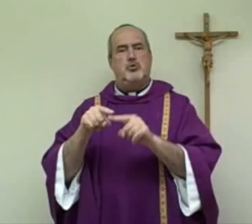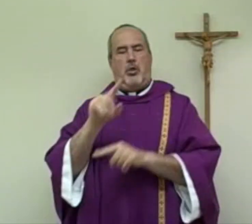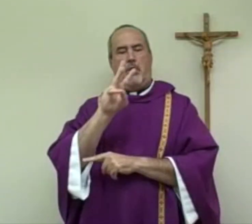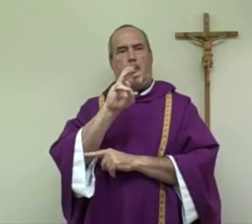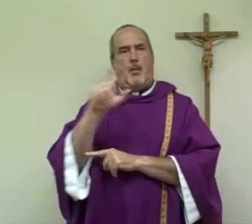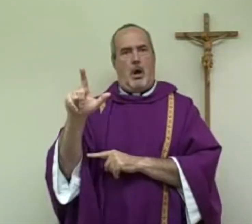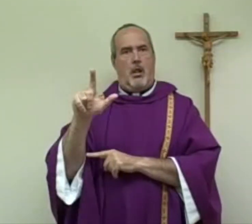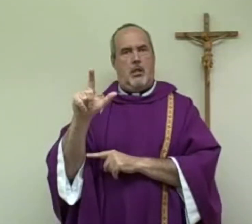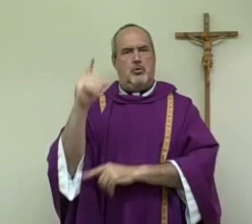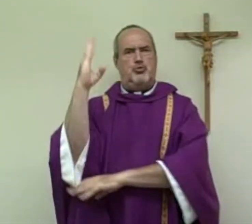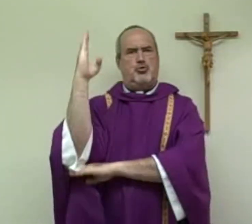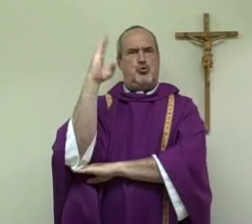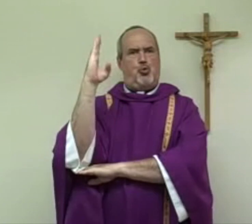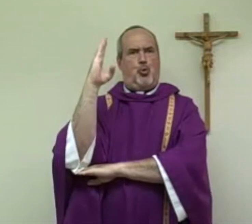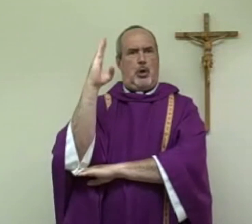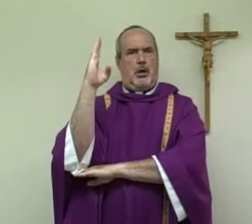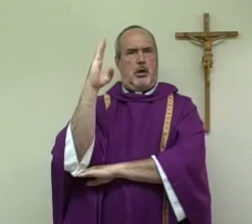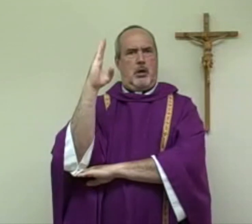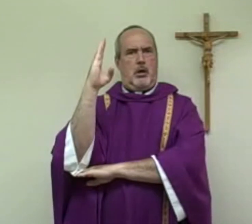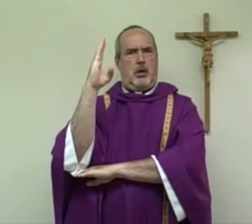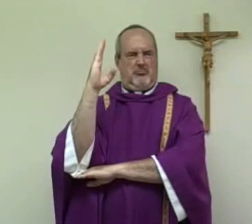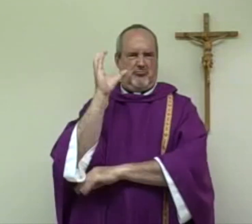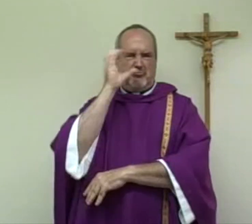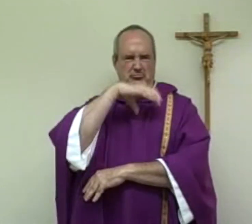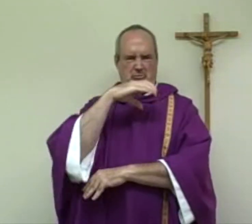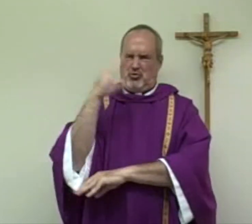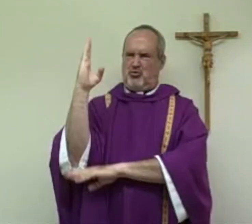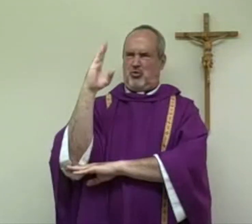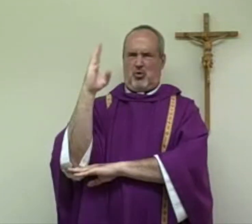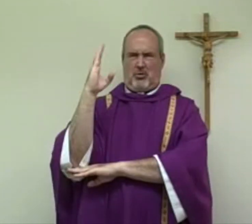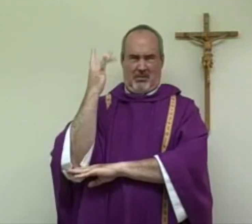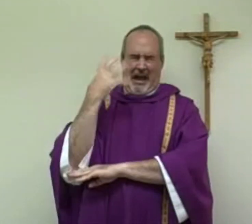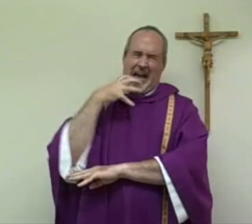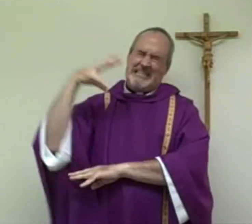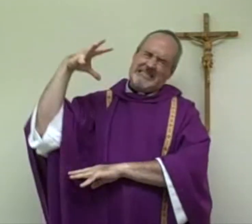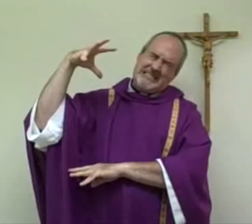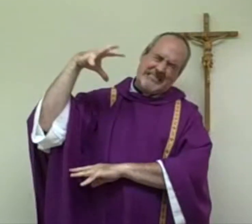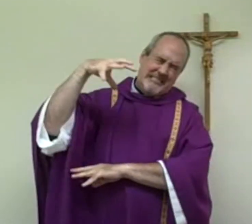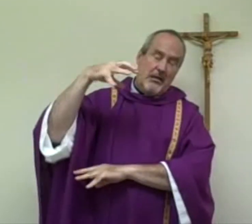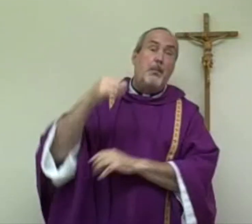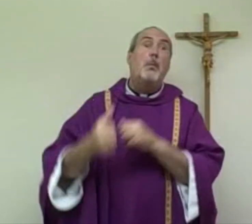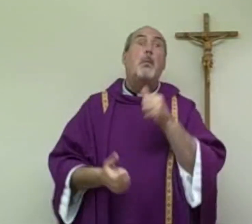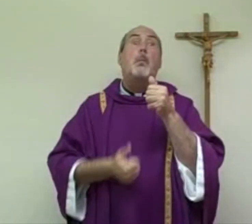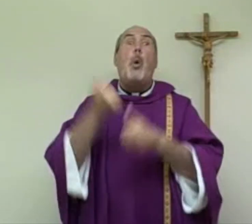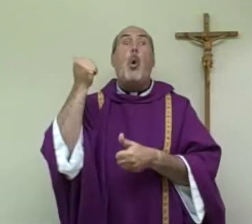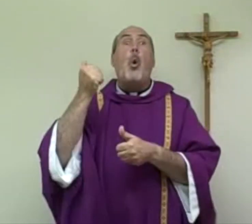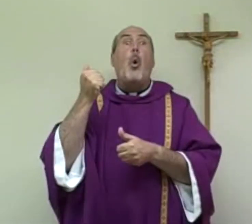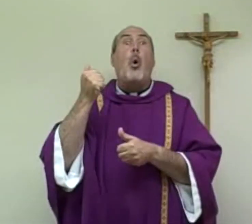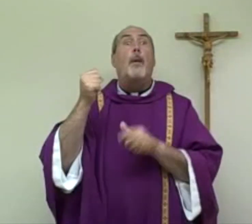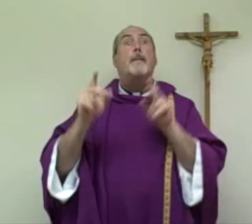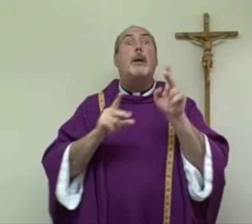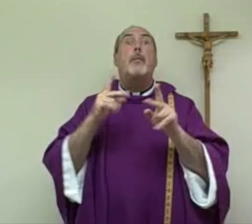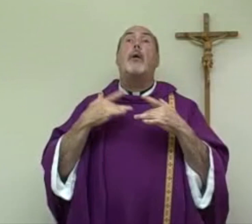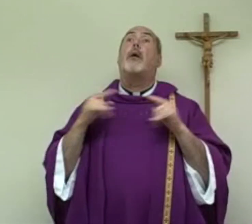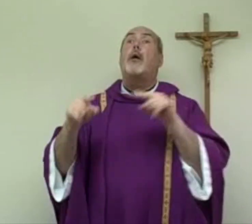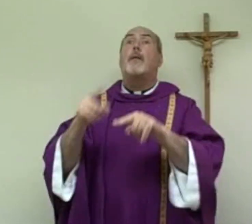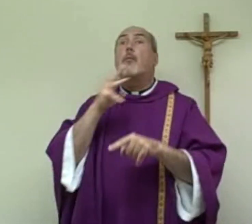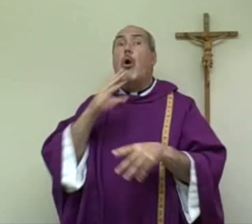story says that one day she went to the well at midday or noon, where the sun was at its highest. But you